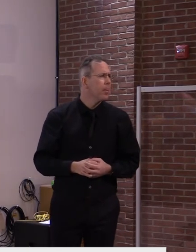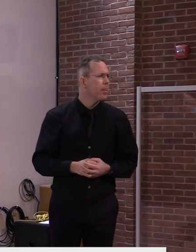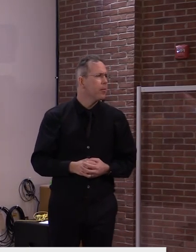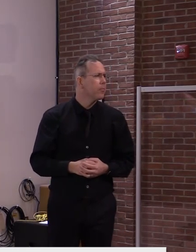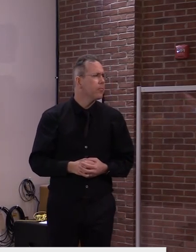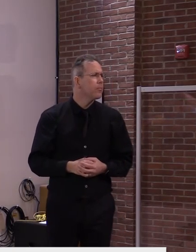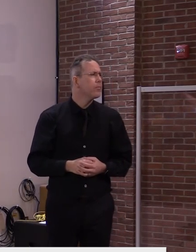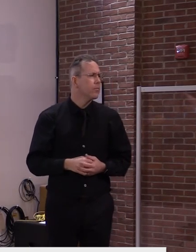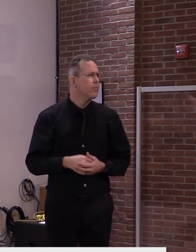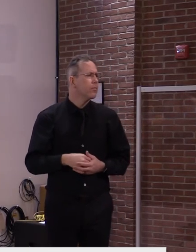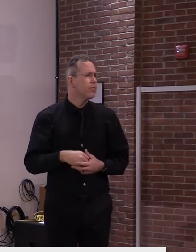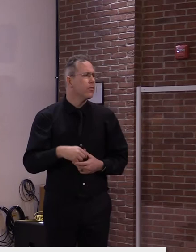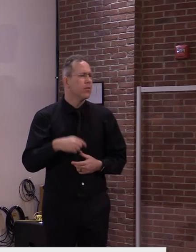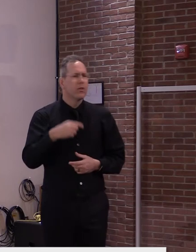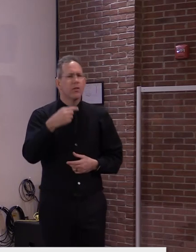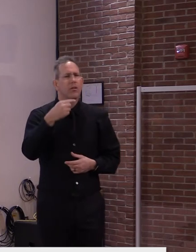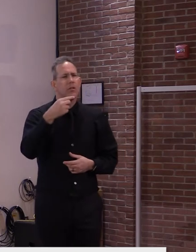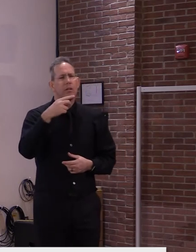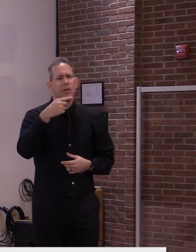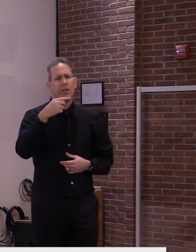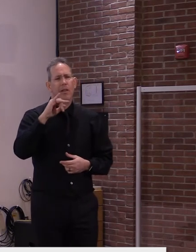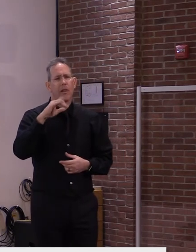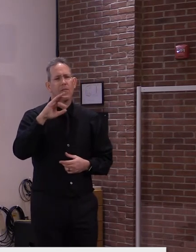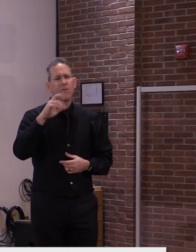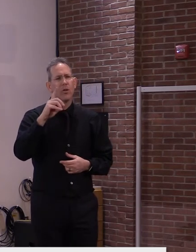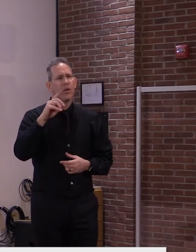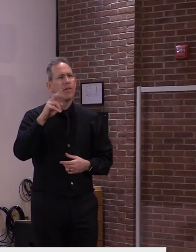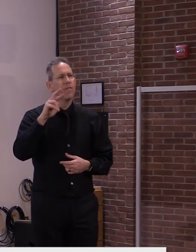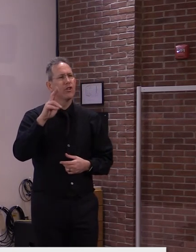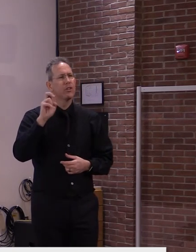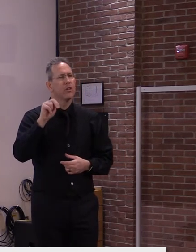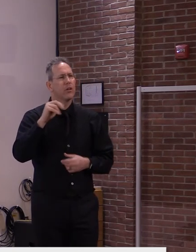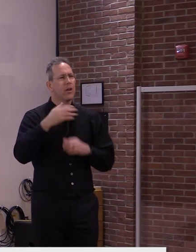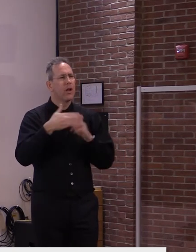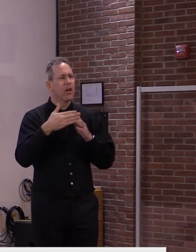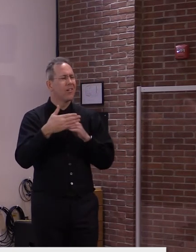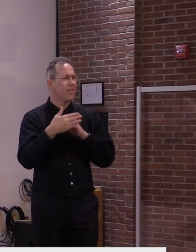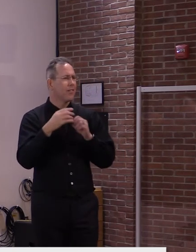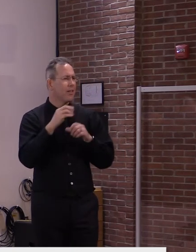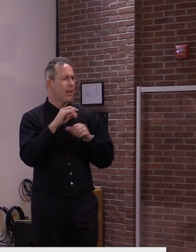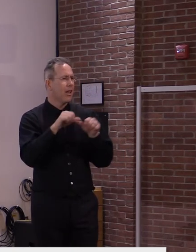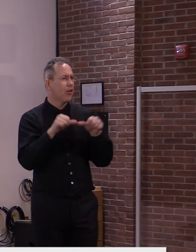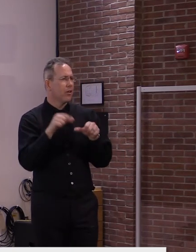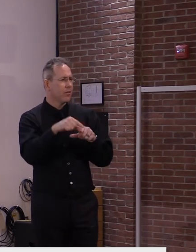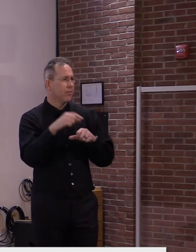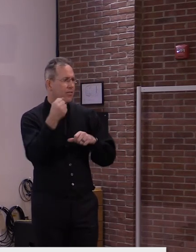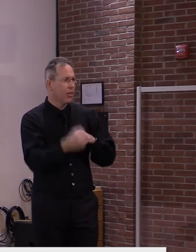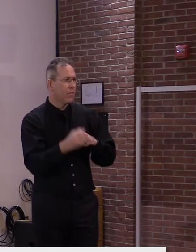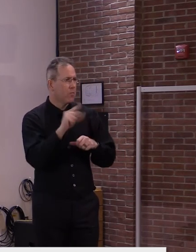an appointment in Rutland, which is about an hour and a half away